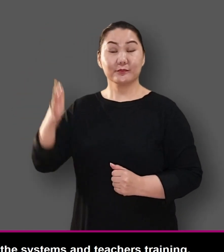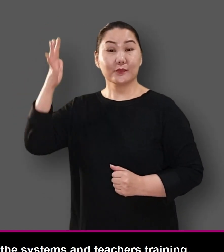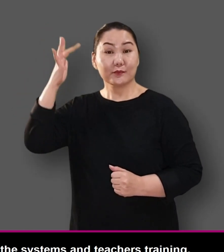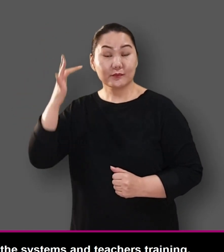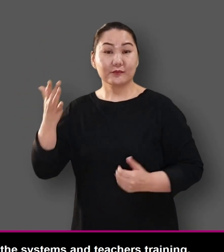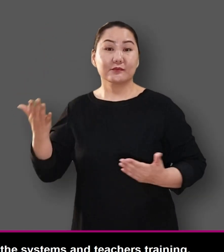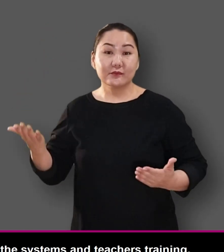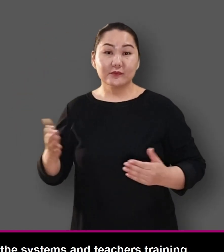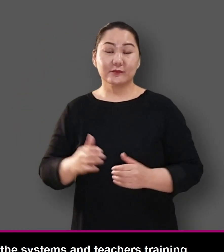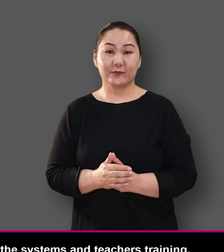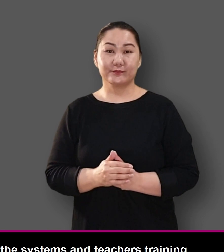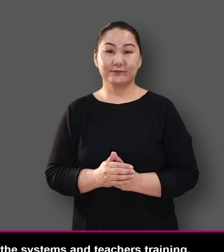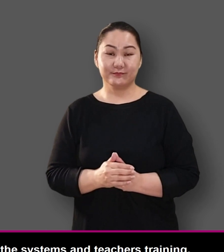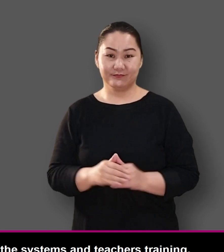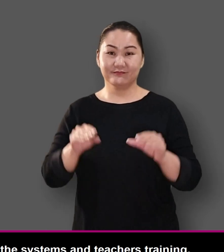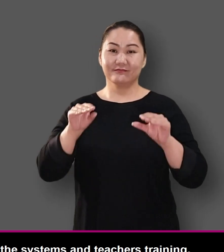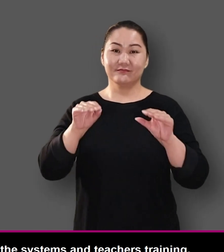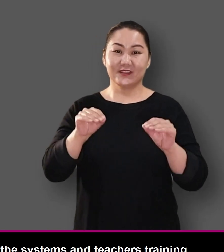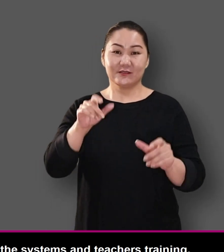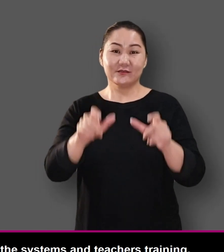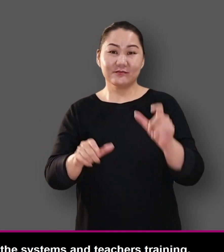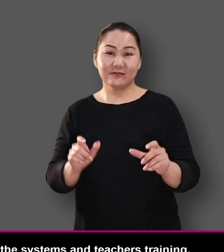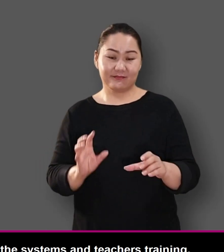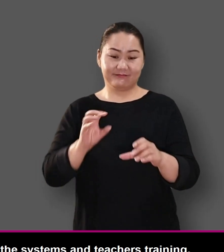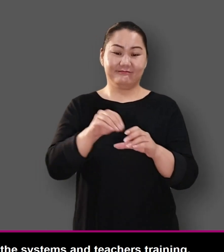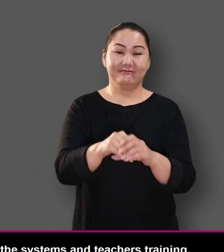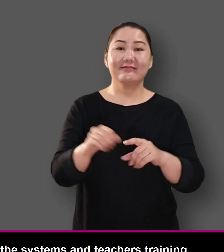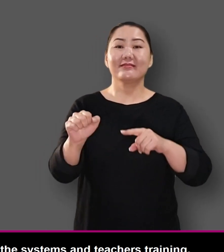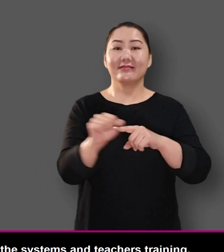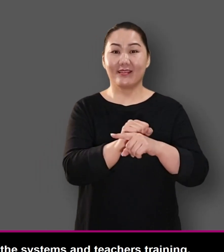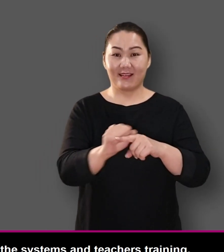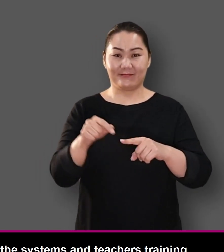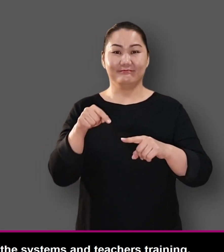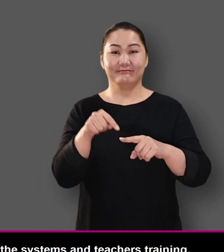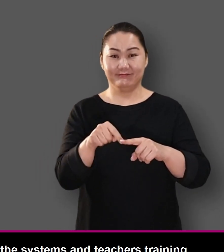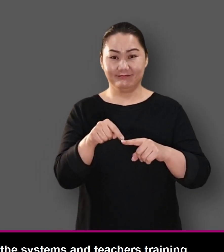to strengthen the capacity of the systems and teachers' training.